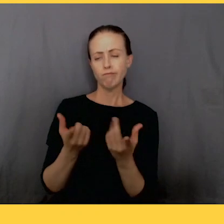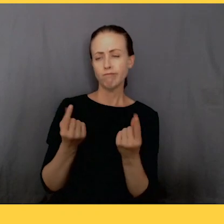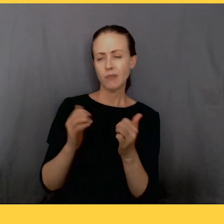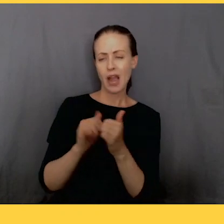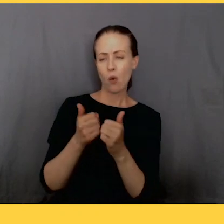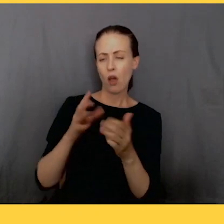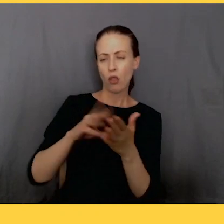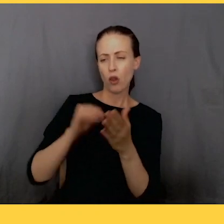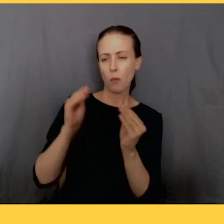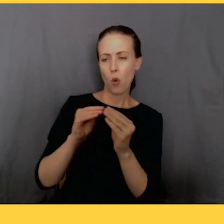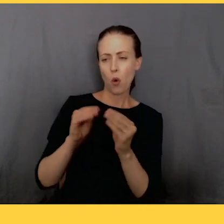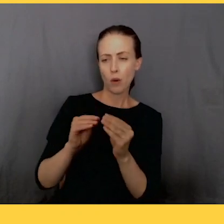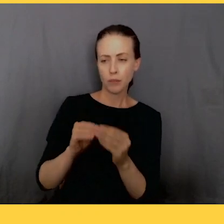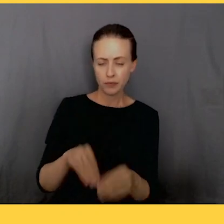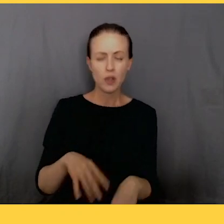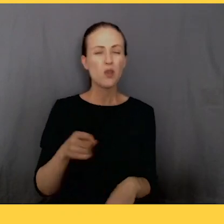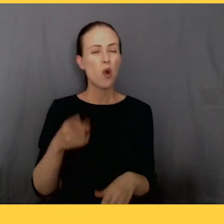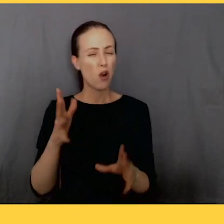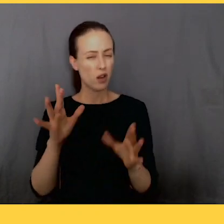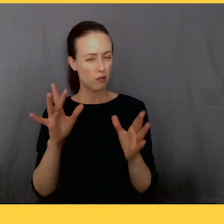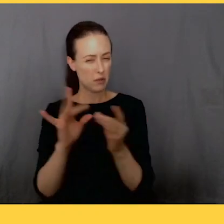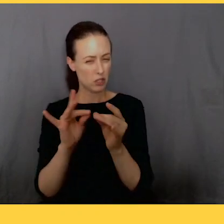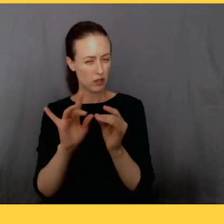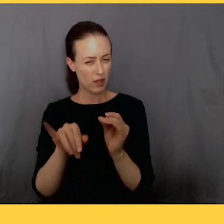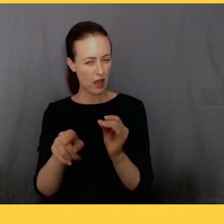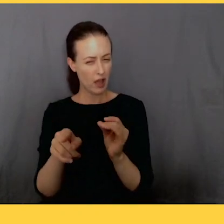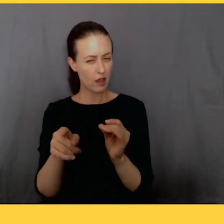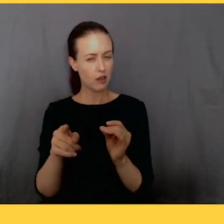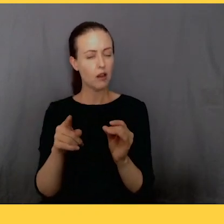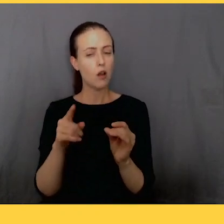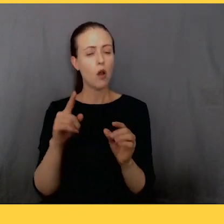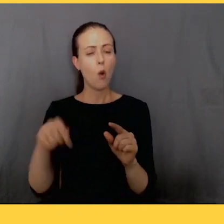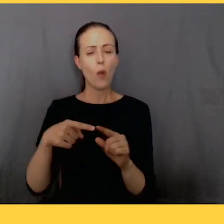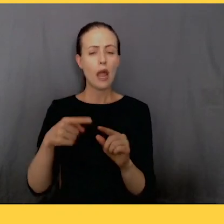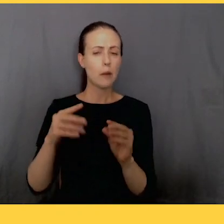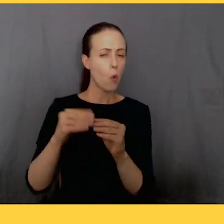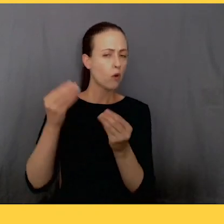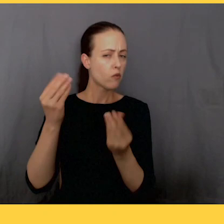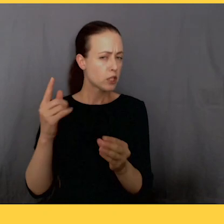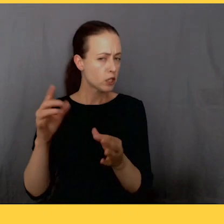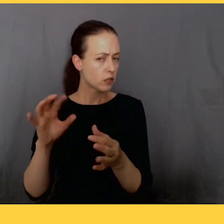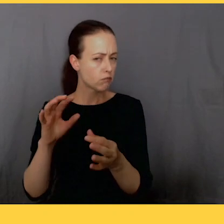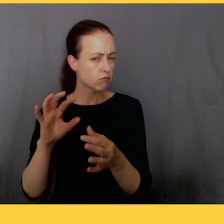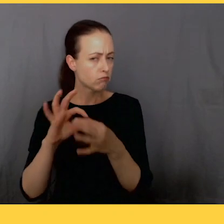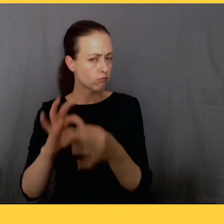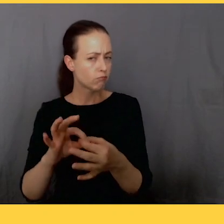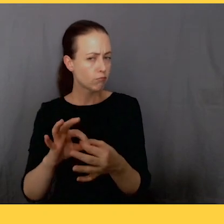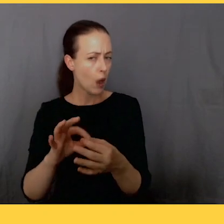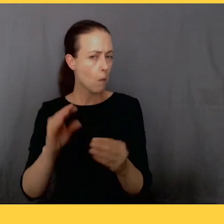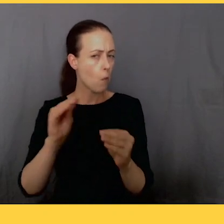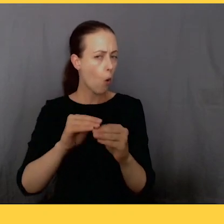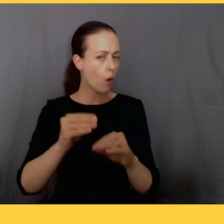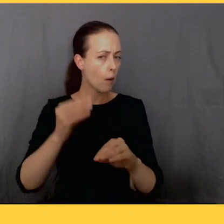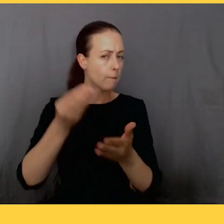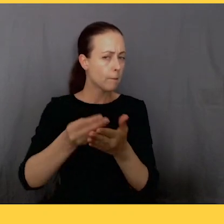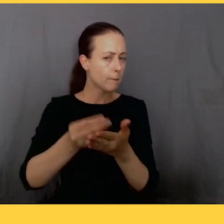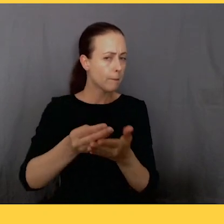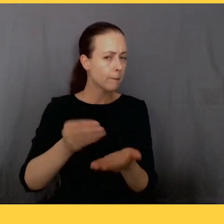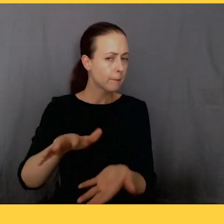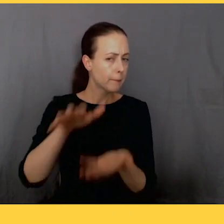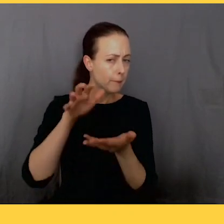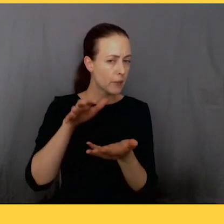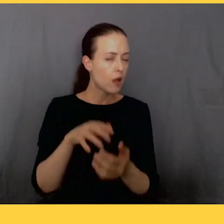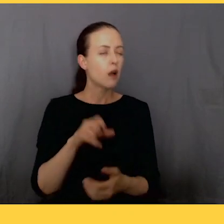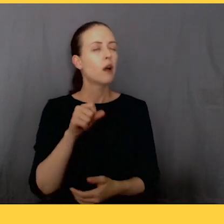the PUC to ask for some additional funds. Can you touch on where we at and when we expect to hear more on that? Yeah, unfortunately, we had a